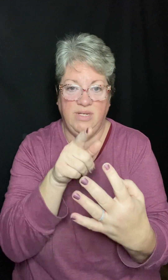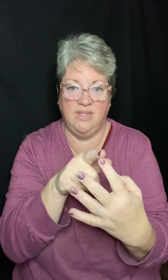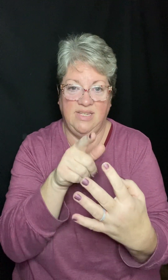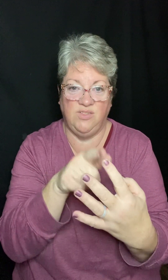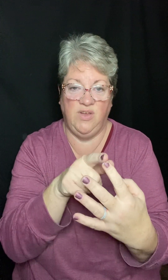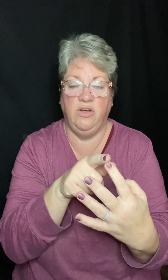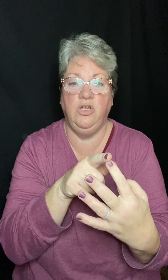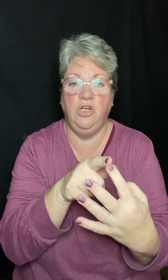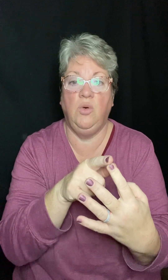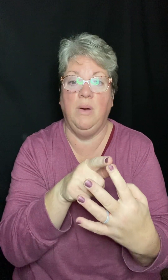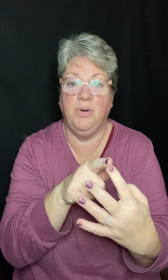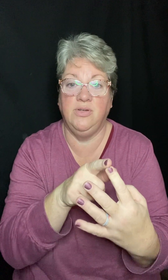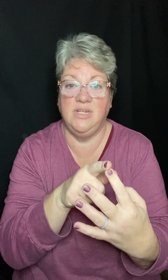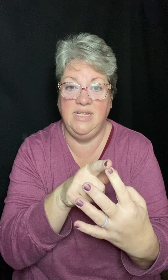this finger, you know what person he's